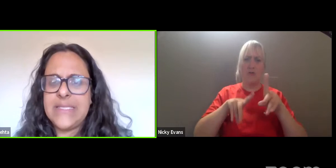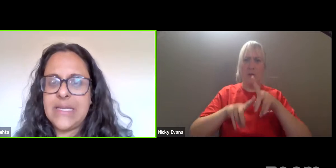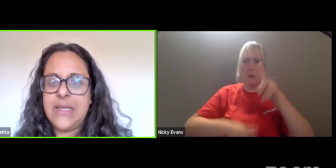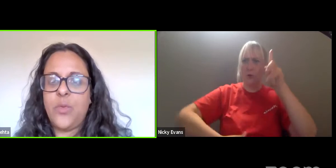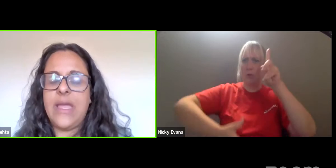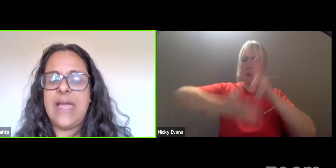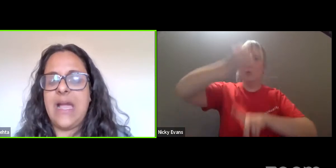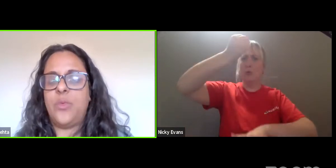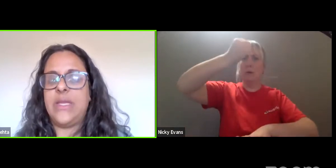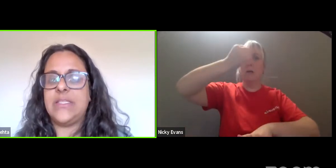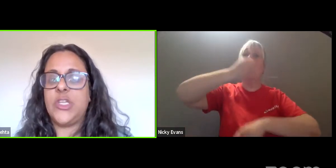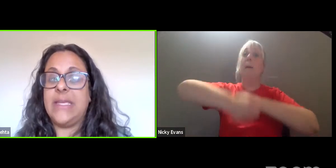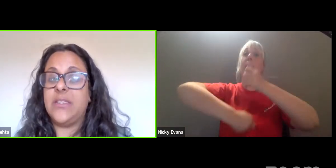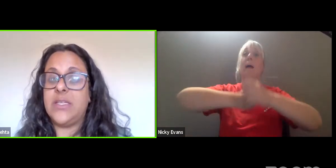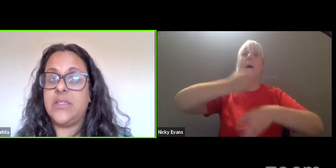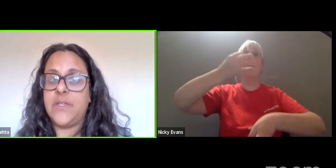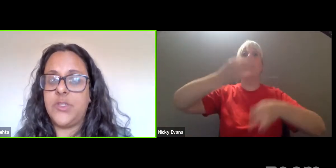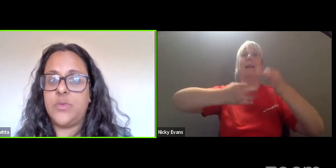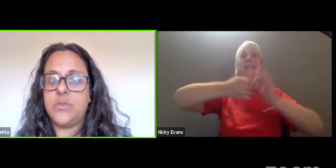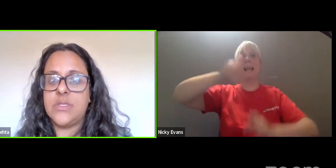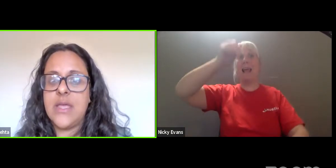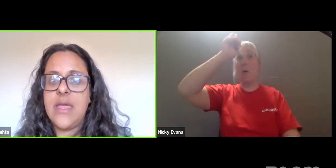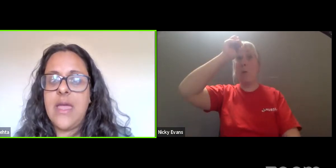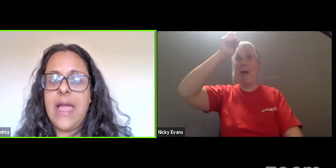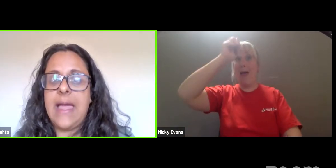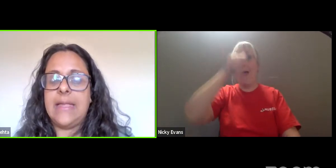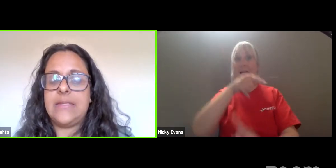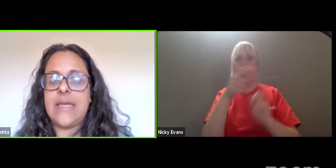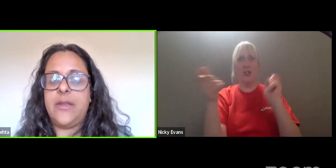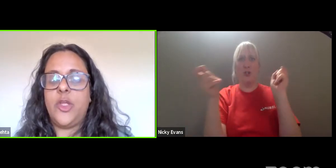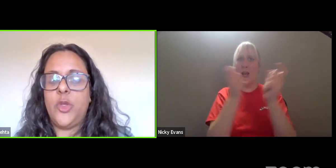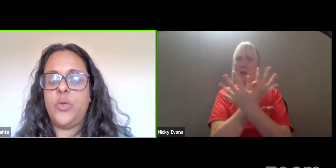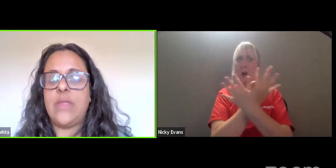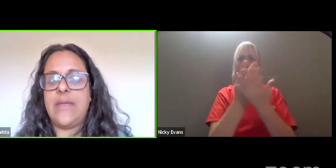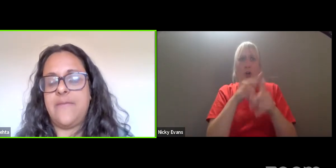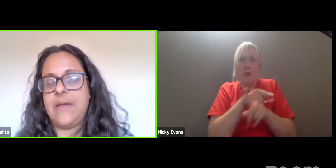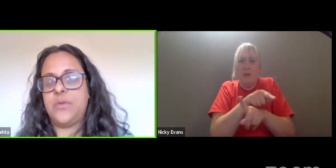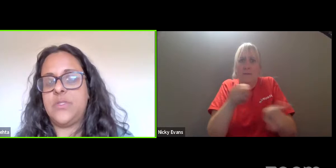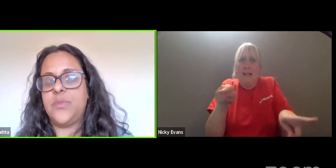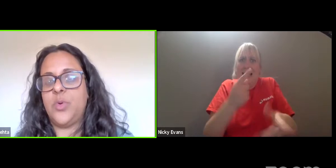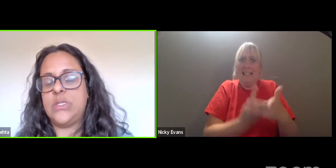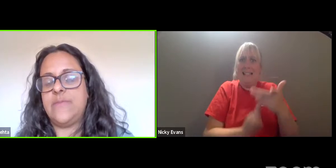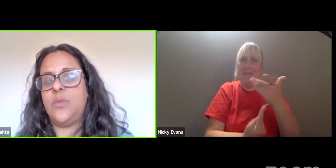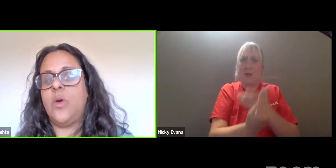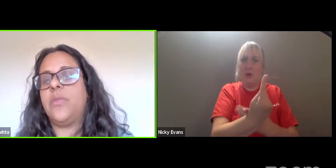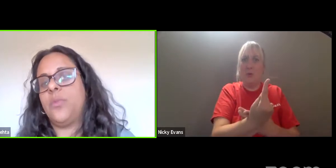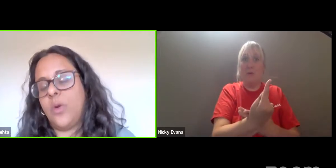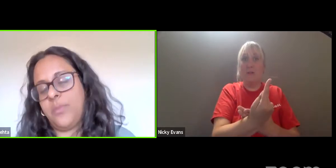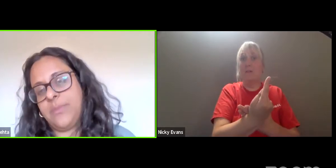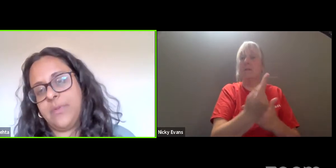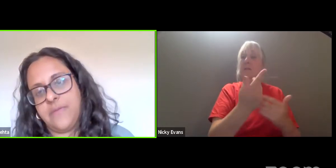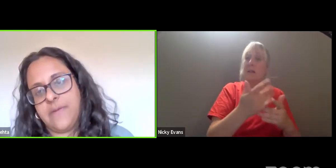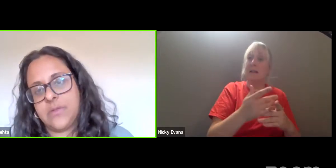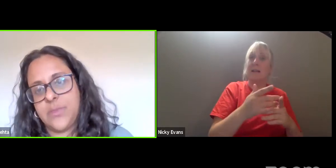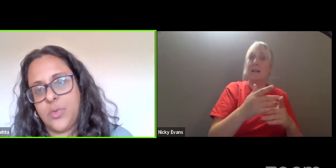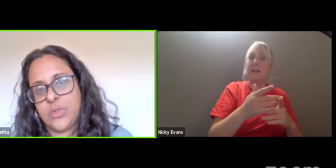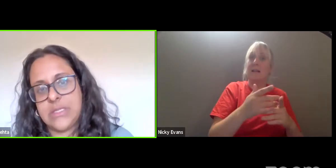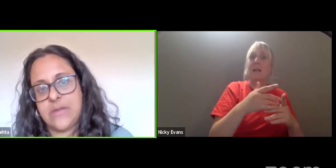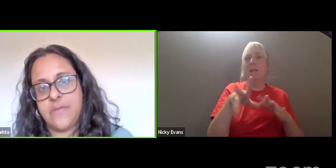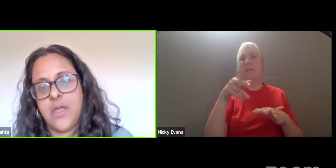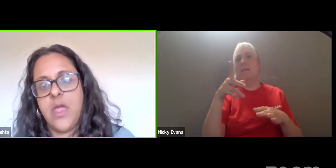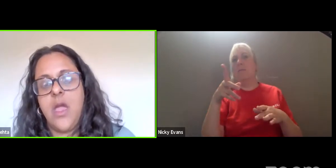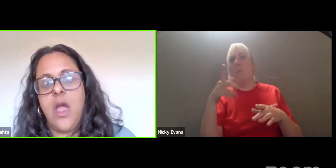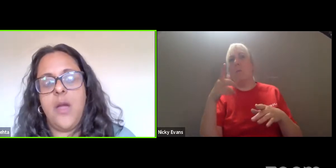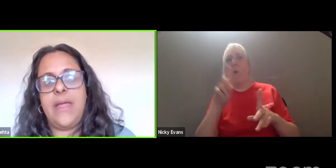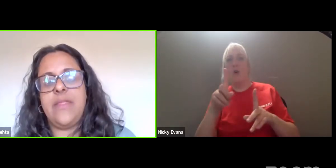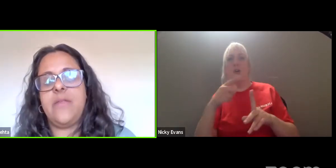being politically aware how it has changed individuals, and who they have found supportive, and what people have found